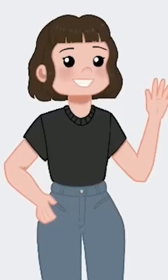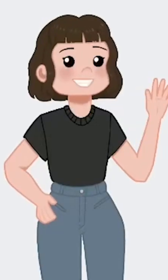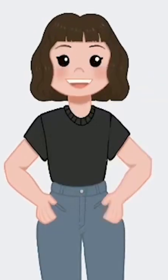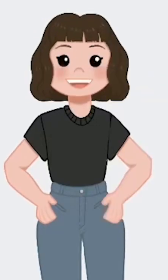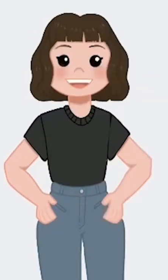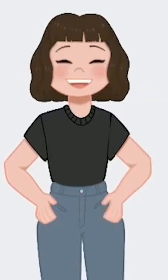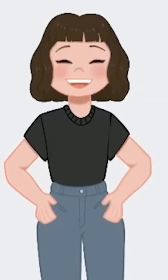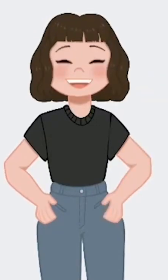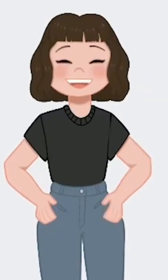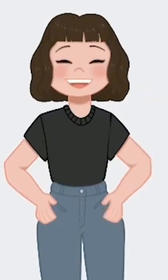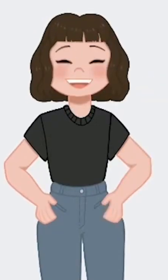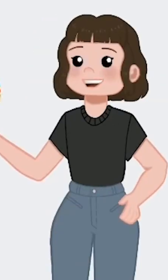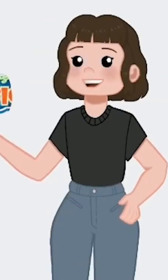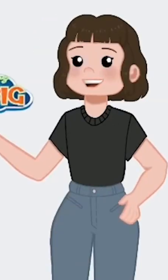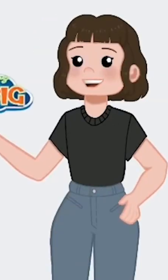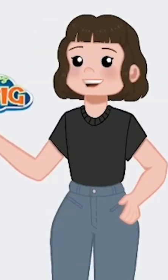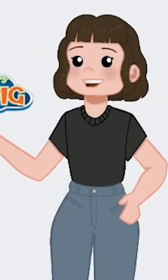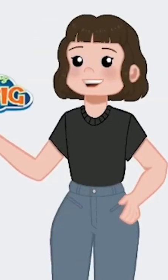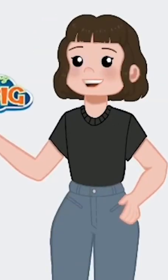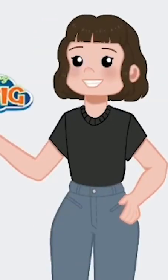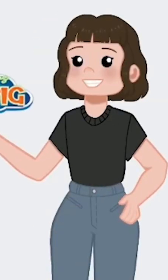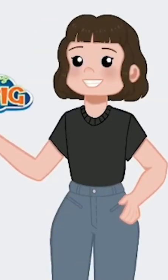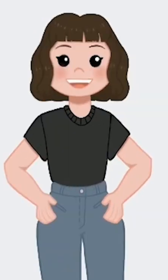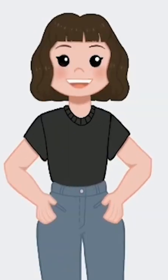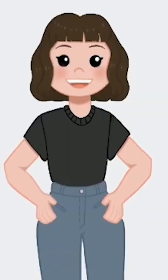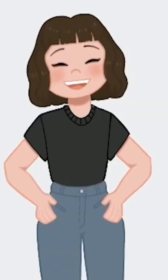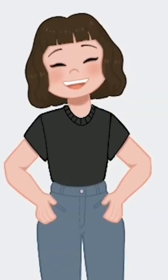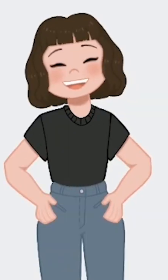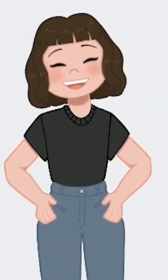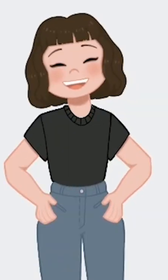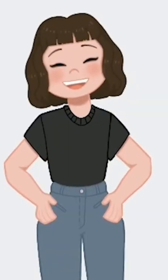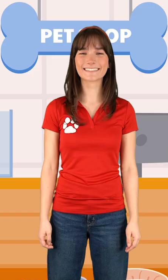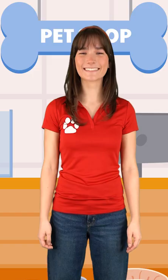Hi, this is Cassidy with Little Dreamers Dream Big. Let's sing a song.